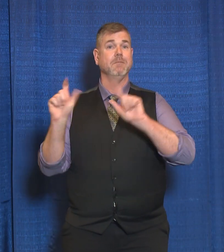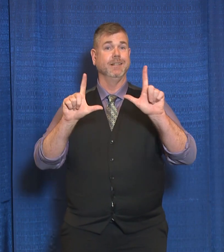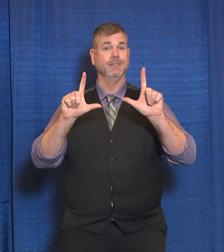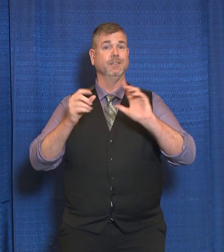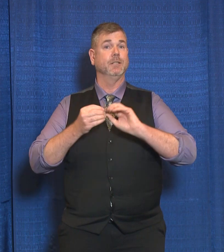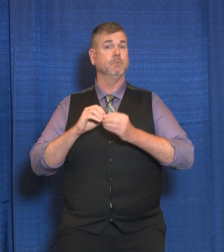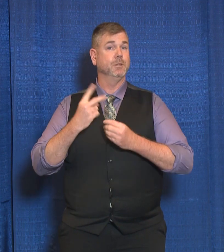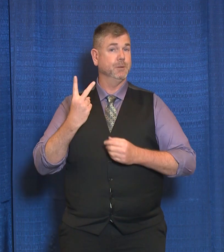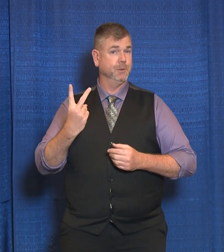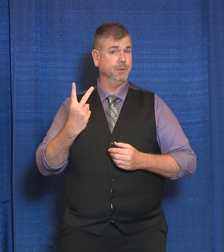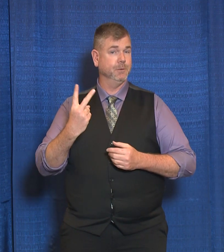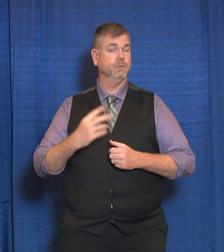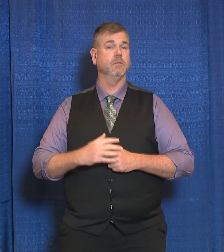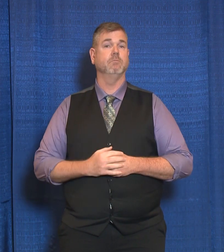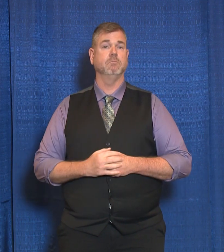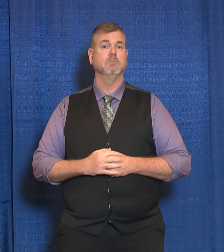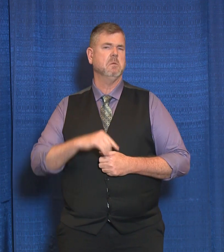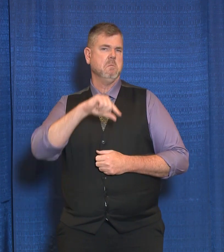COVR page 2.